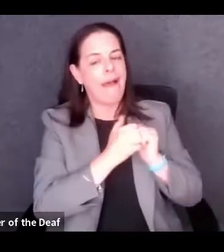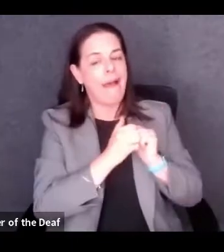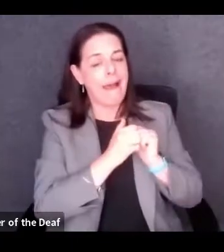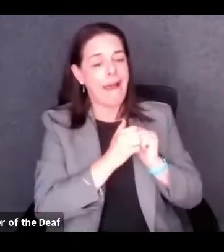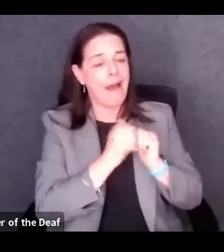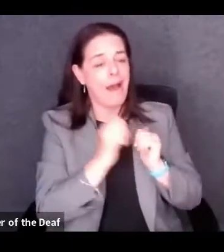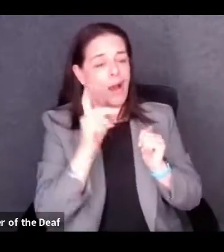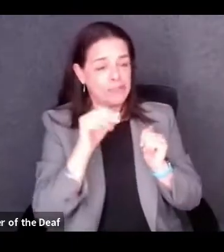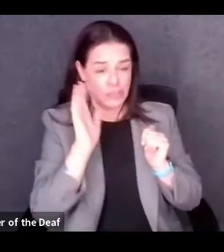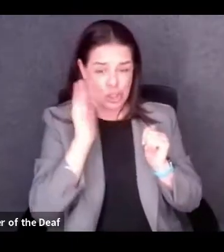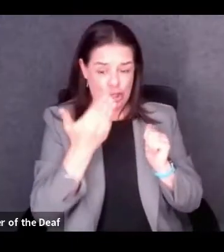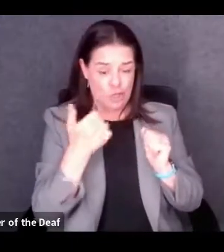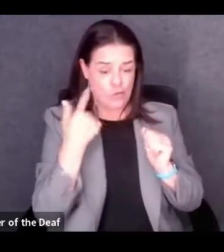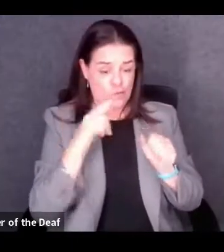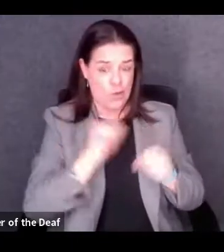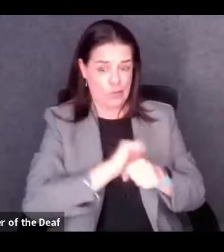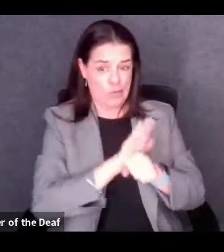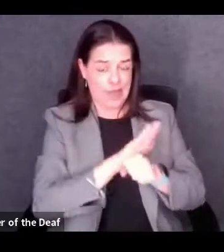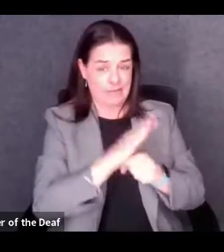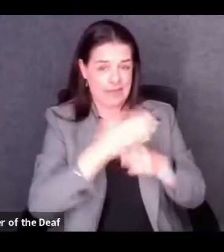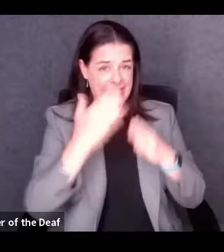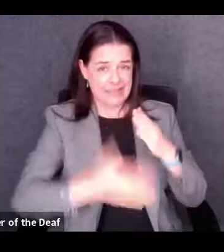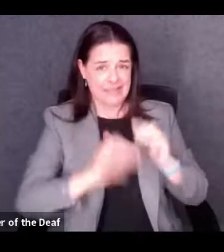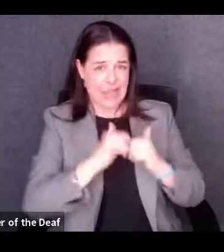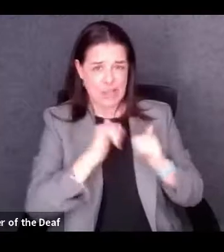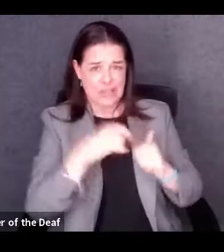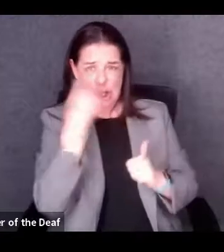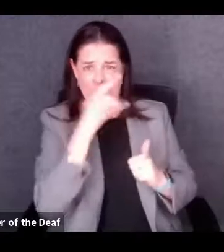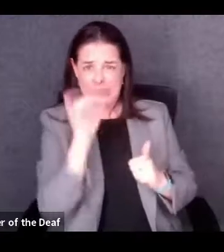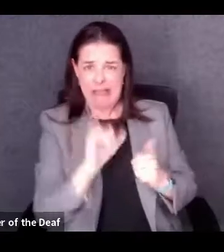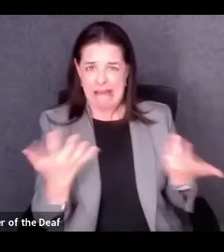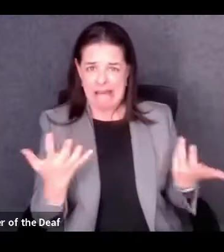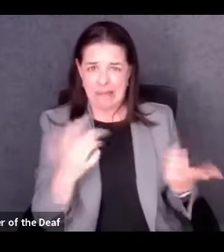your estimation, does it look when a pandemic ends?